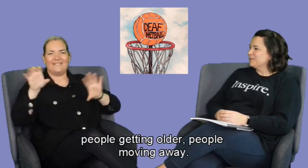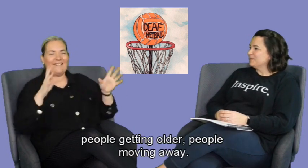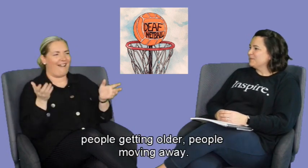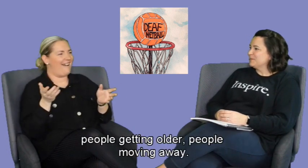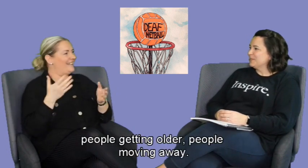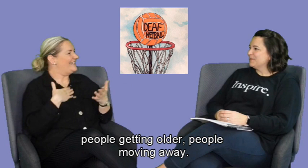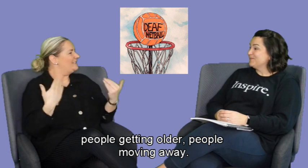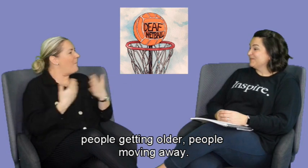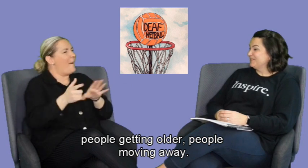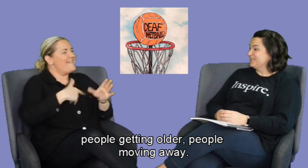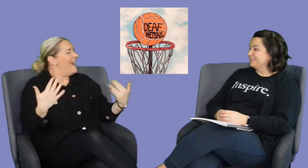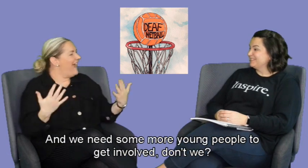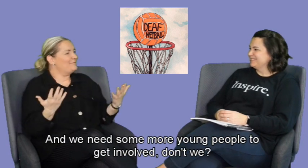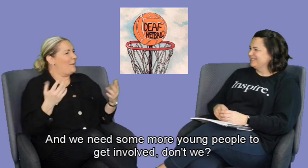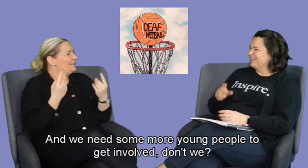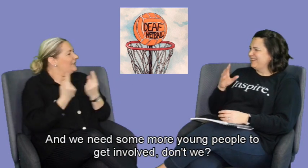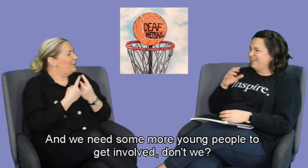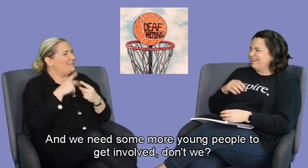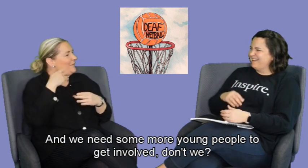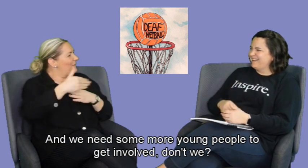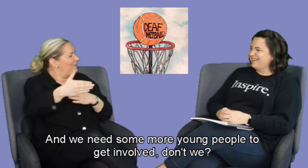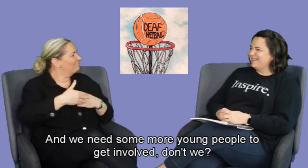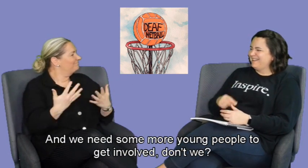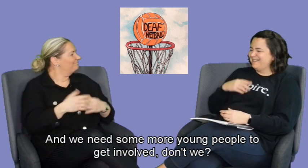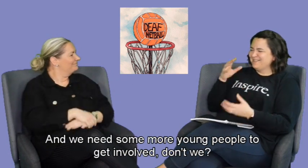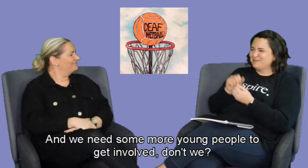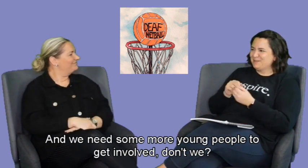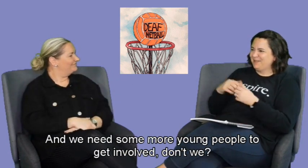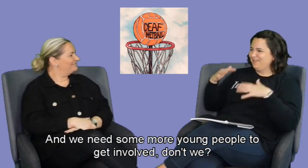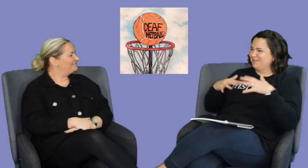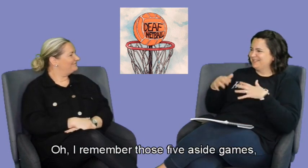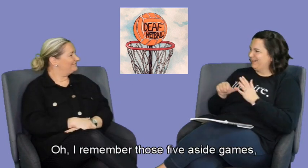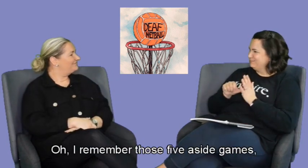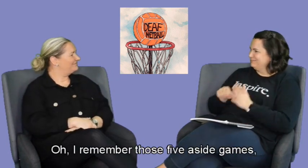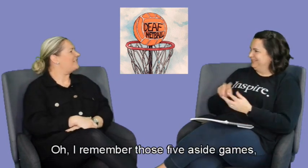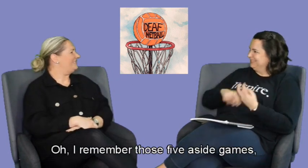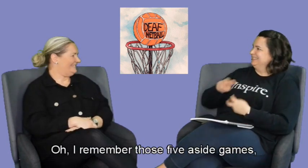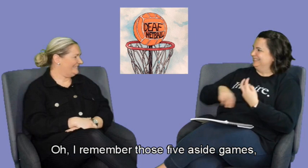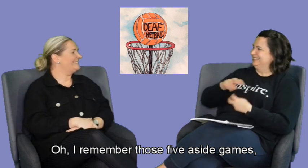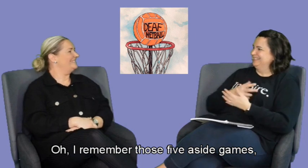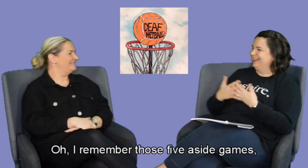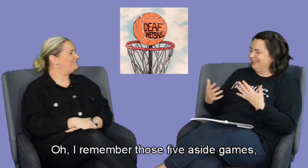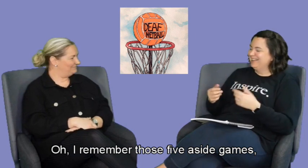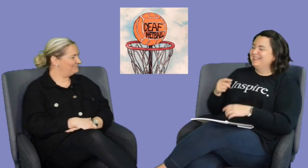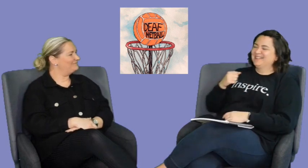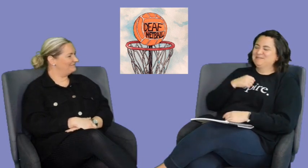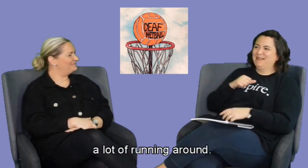getting older, people moving away, and we need some more young people to get involved, don't we? Oh, I remember those 5-a-side games. A lot of